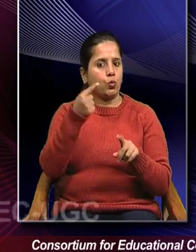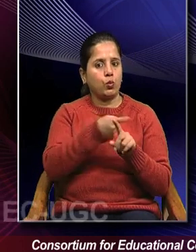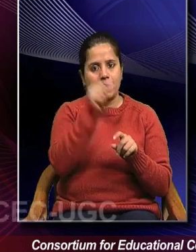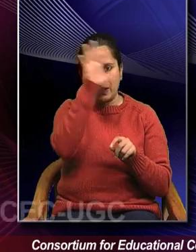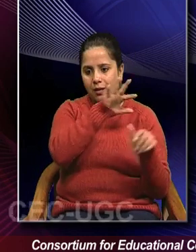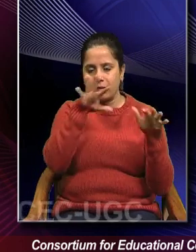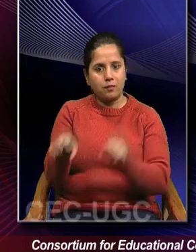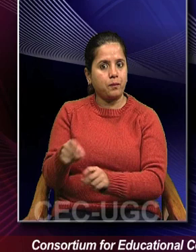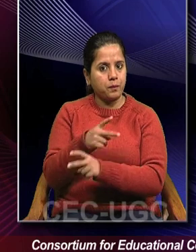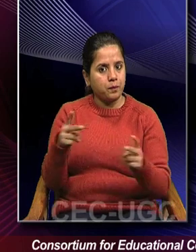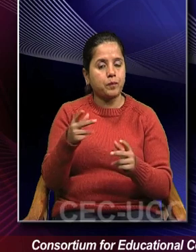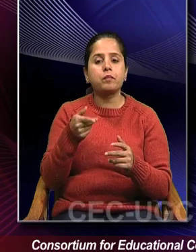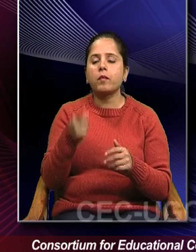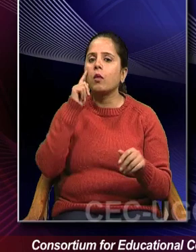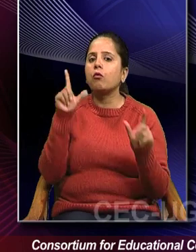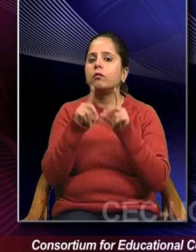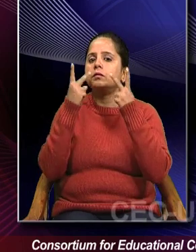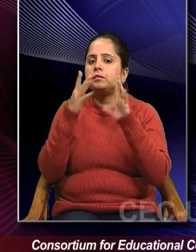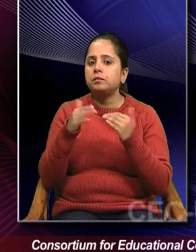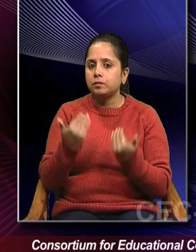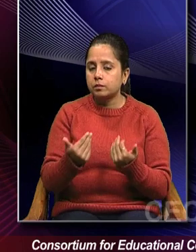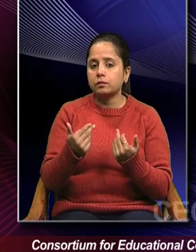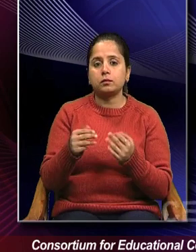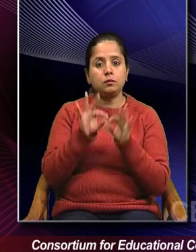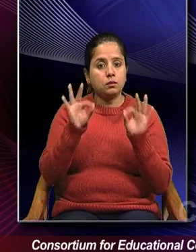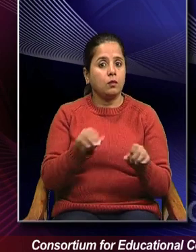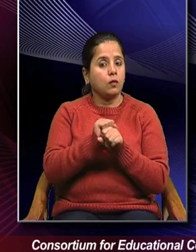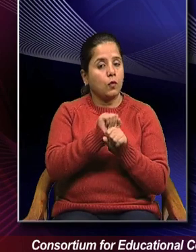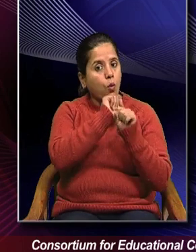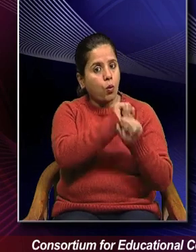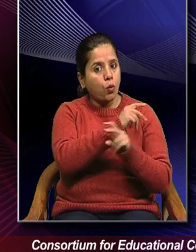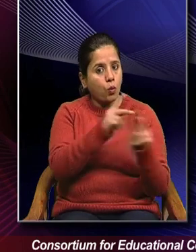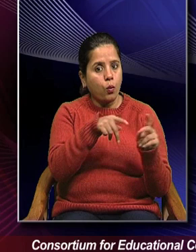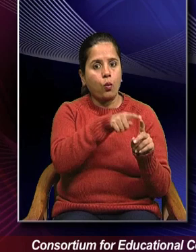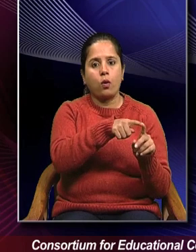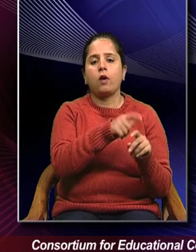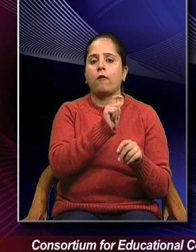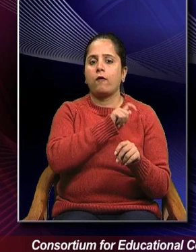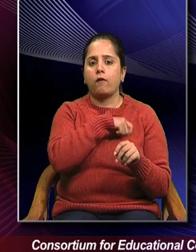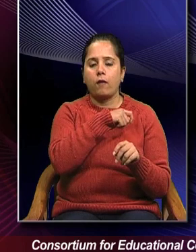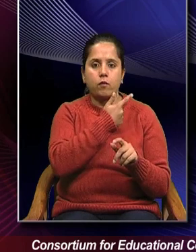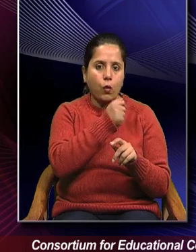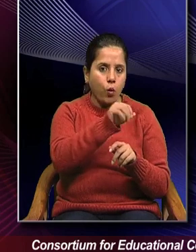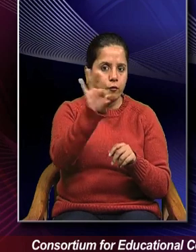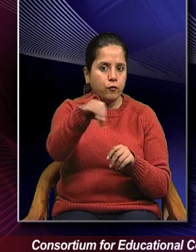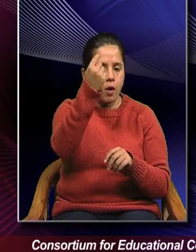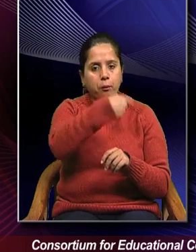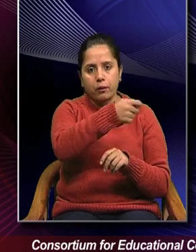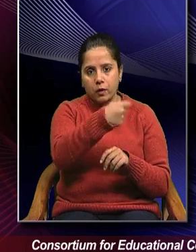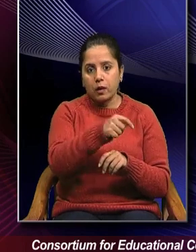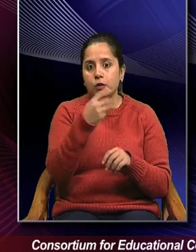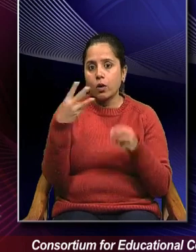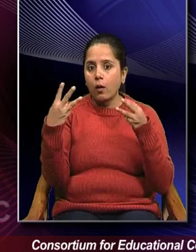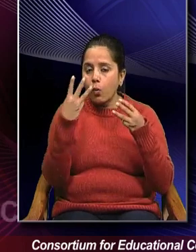India could be witnessed in the framework of their defeating France in the 3 Carnatic